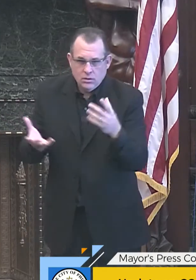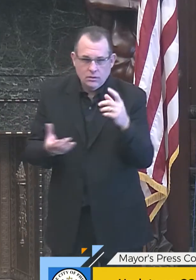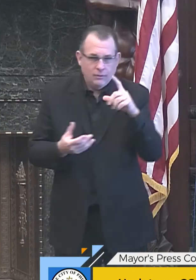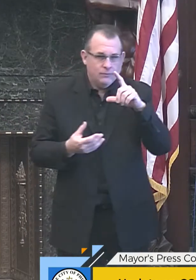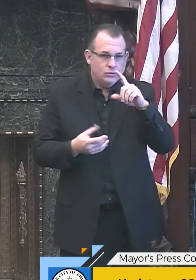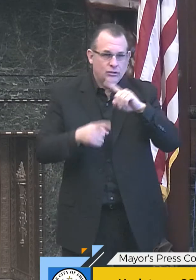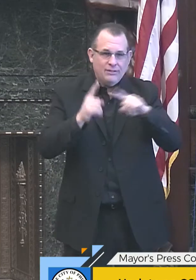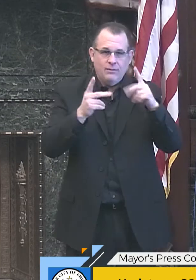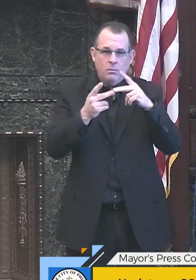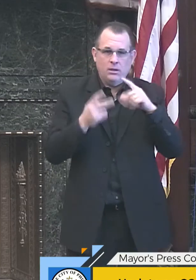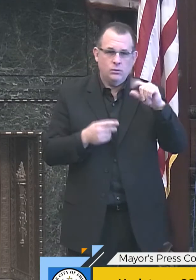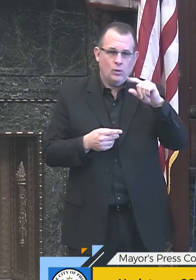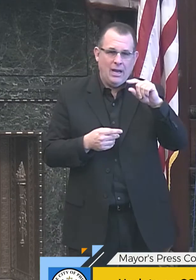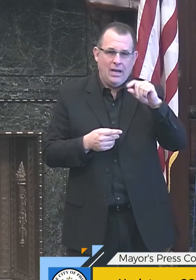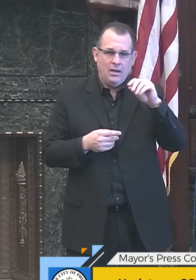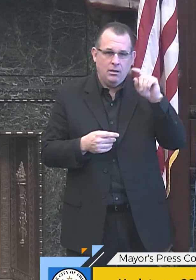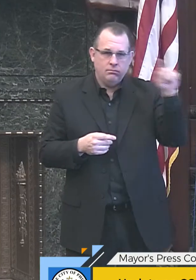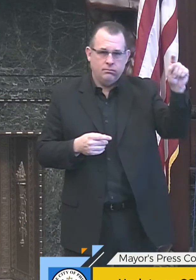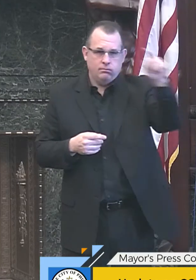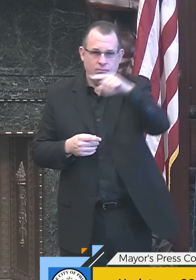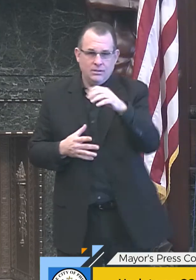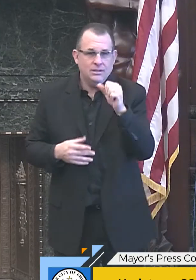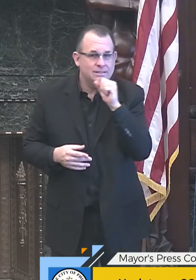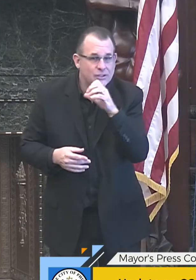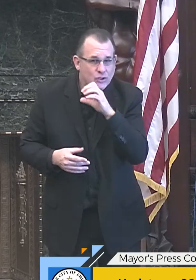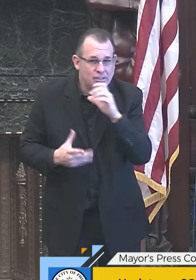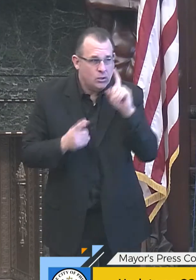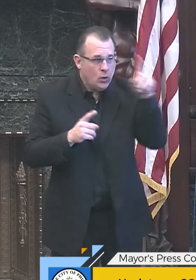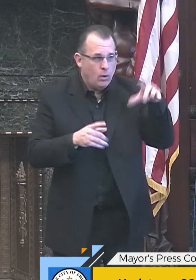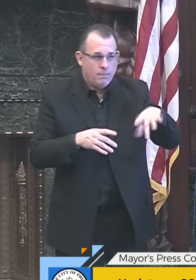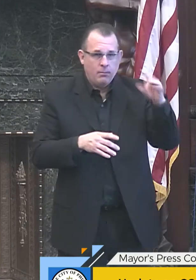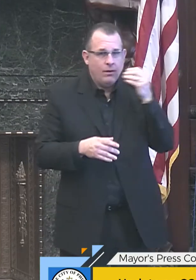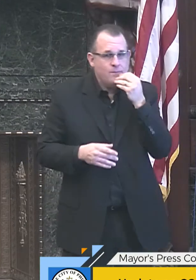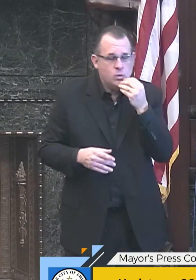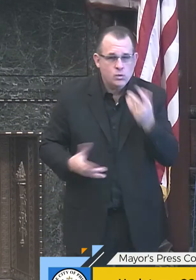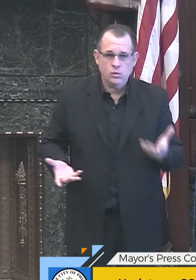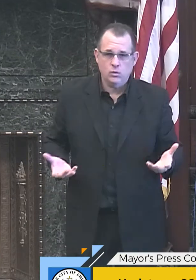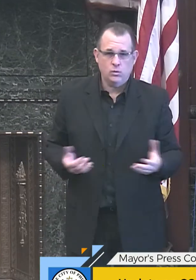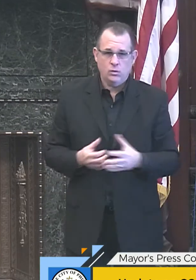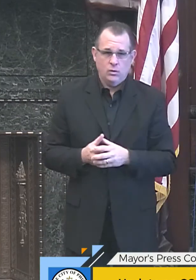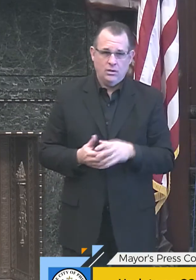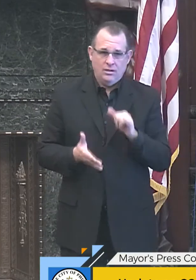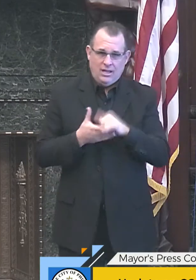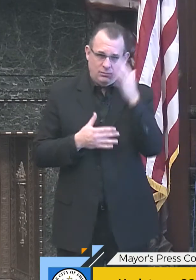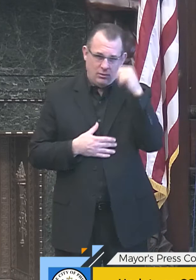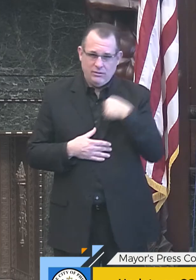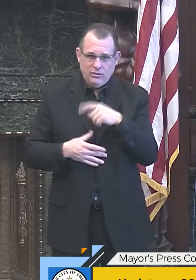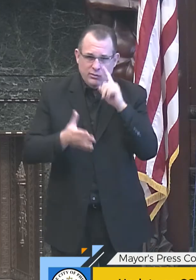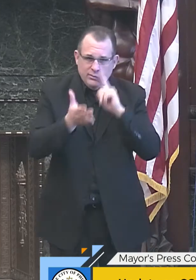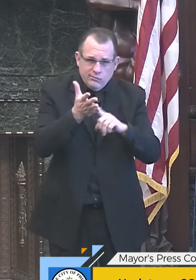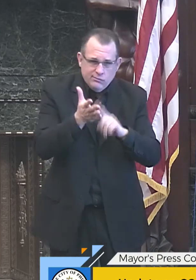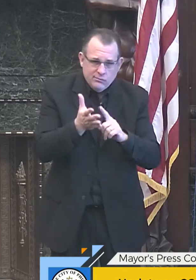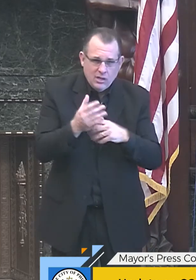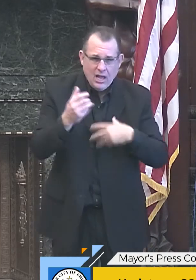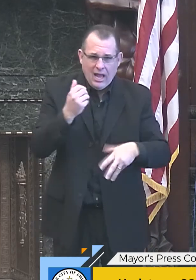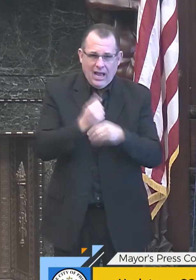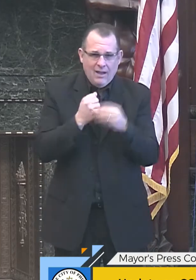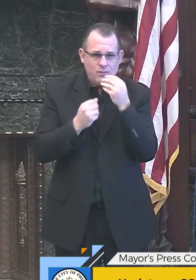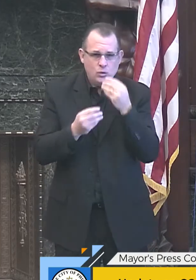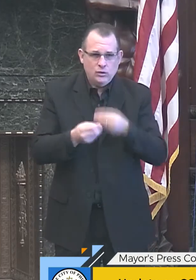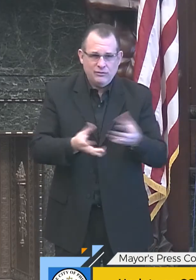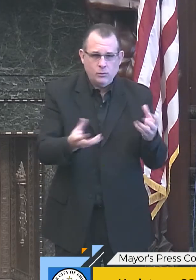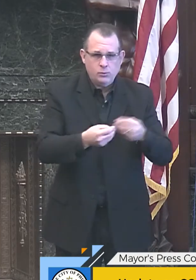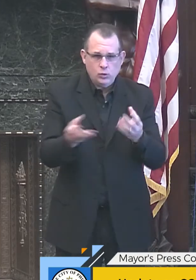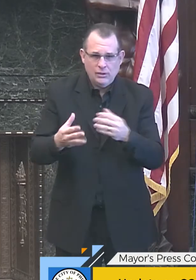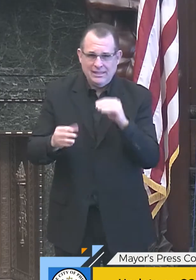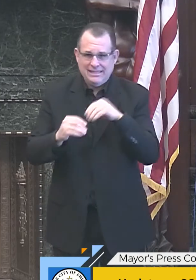for seniors. It's also why we're looking at adding food distribution in Center